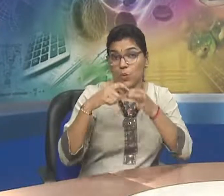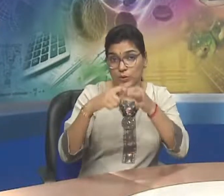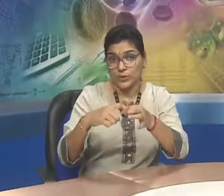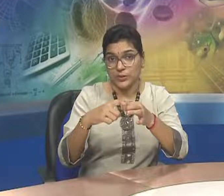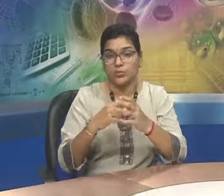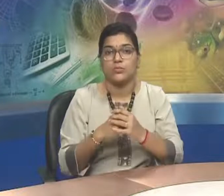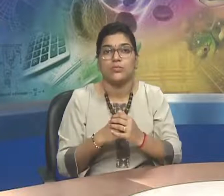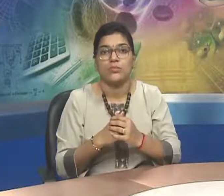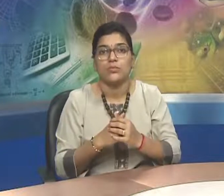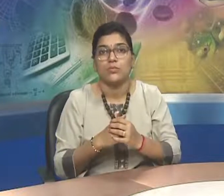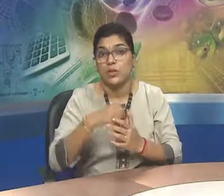This is the 5th question.